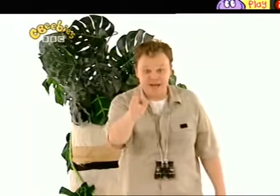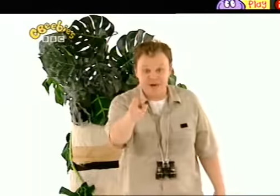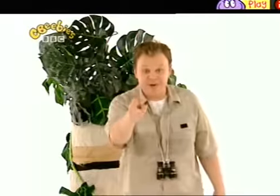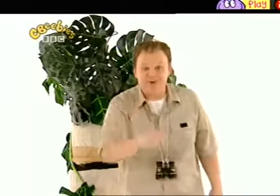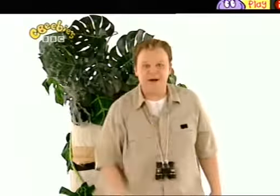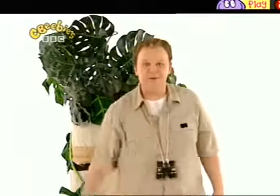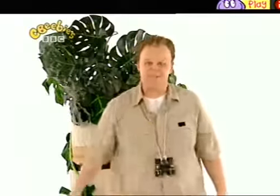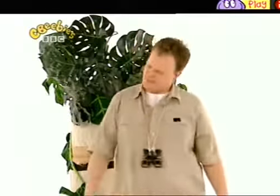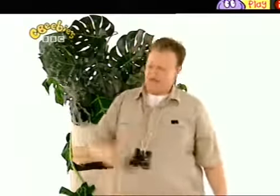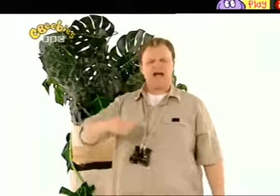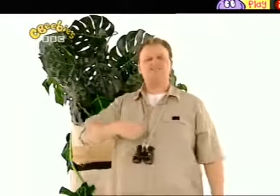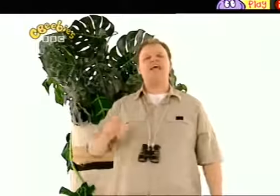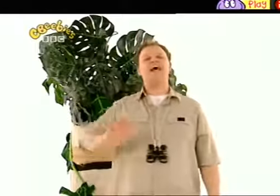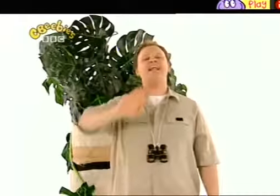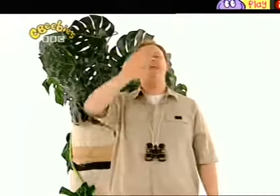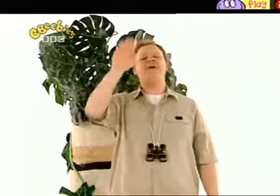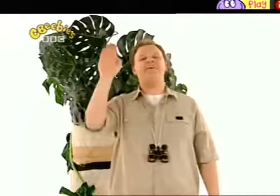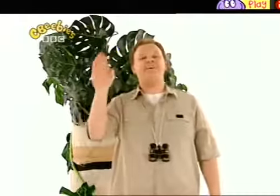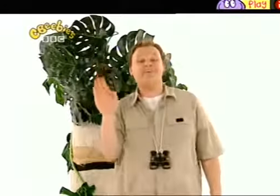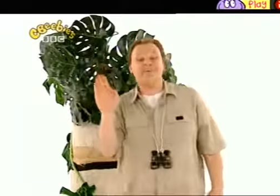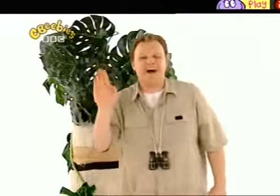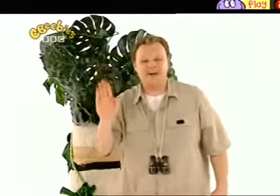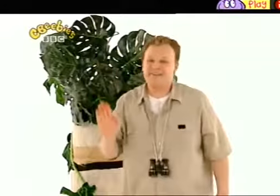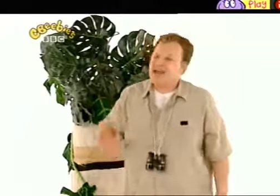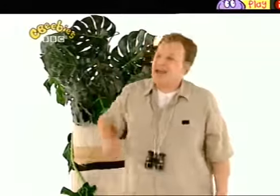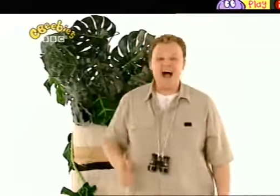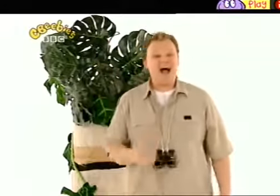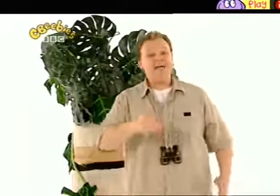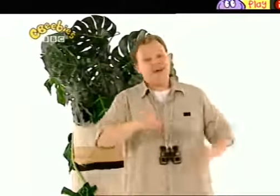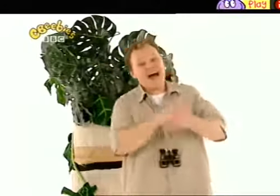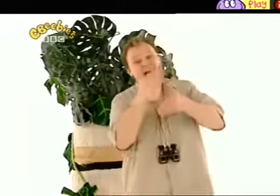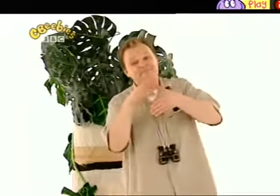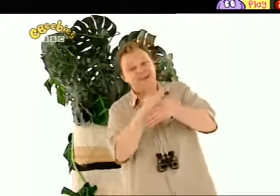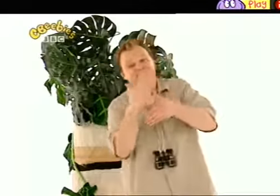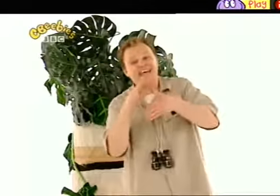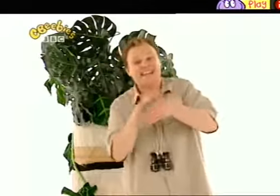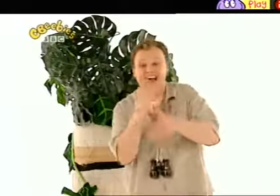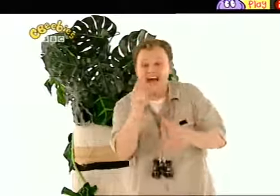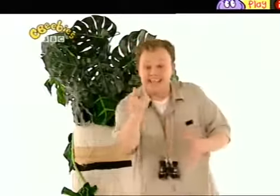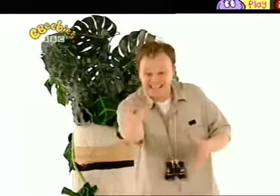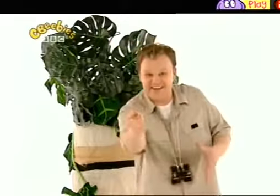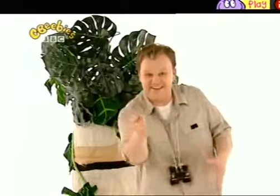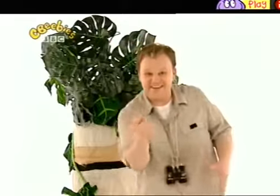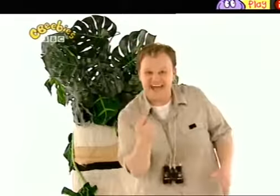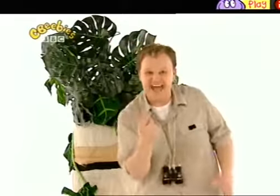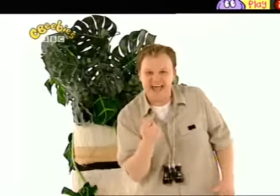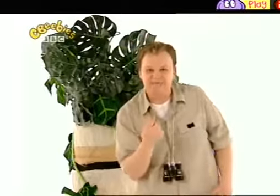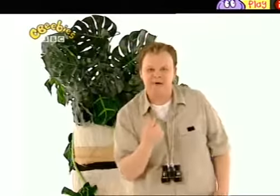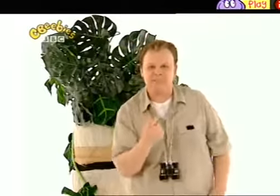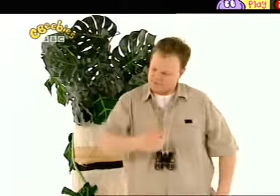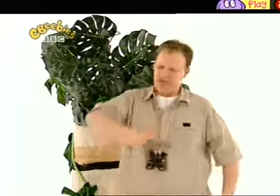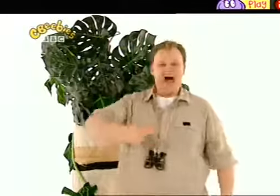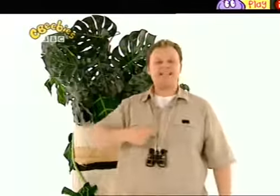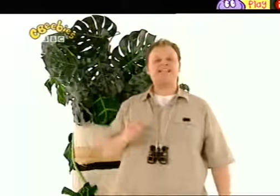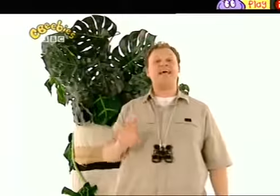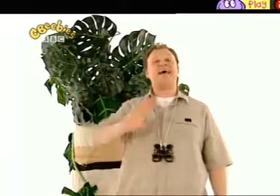you. I say hello, I'm happy that you came. I say